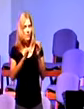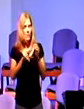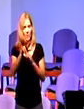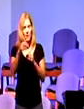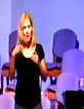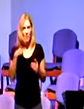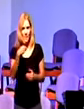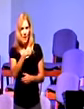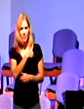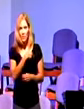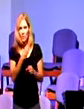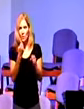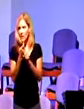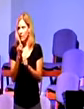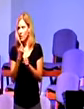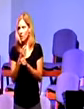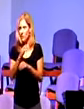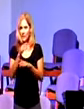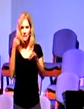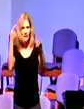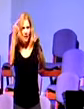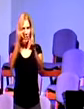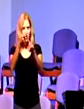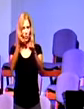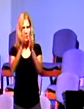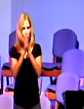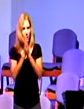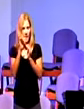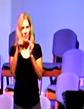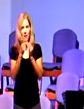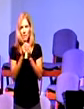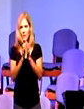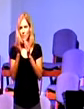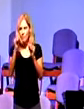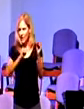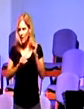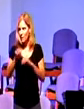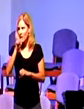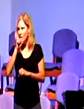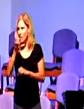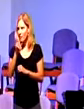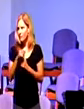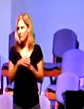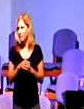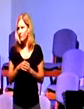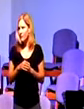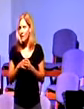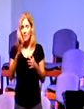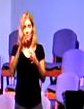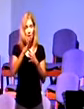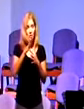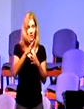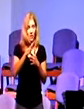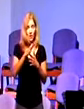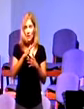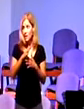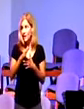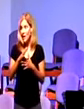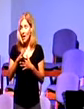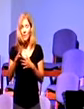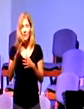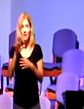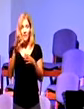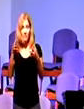members. So each year we set a goal, we pray about it, and we just pack shoeboxes. We love it. My junior year, I wanted to get the Virginia Tech football